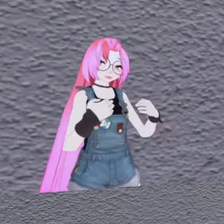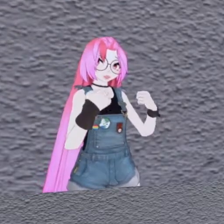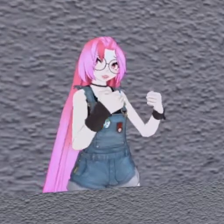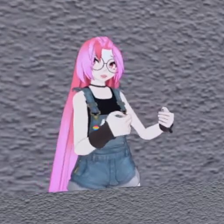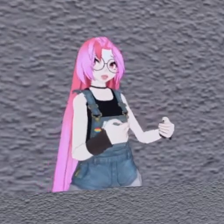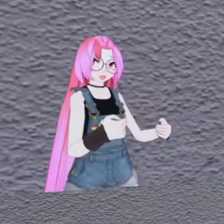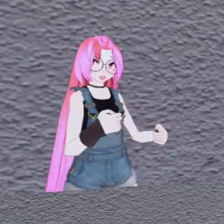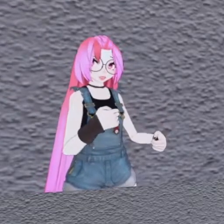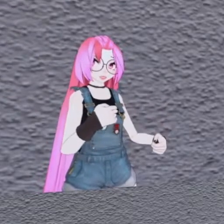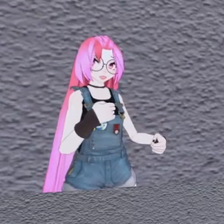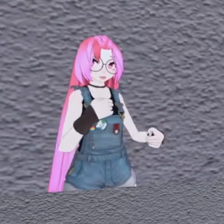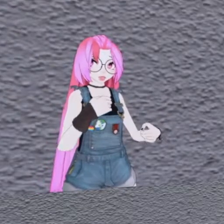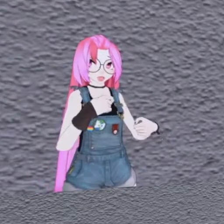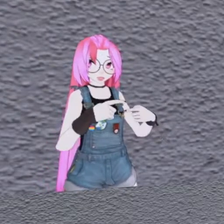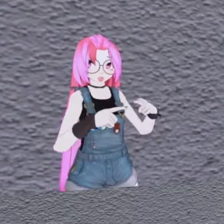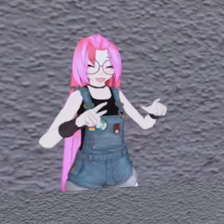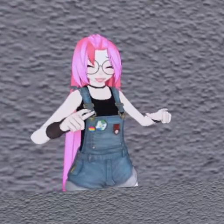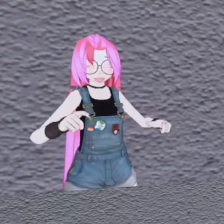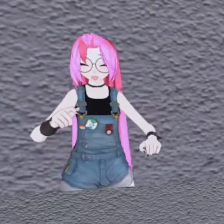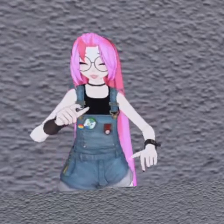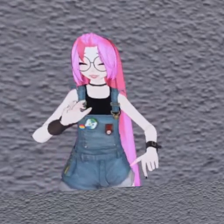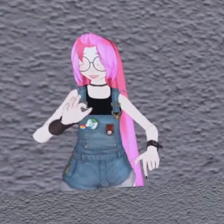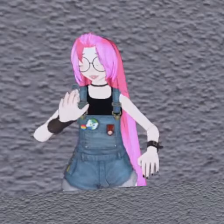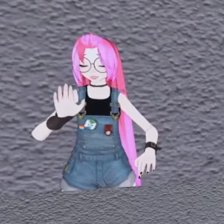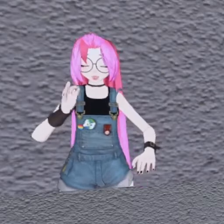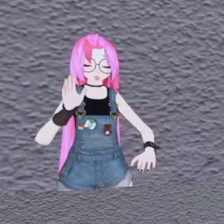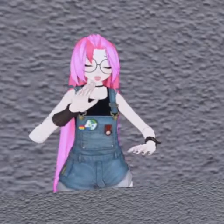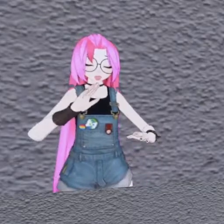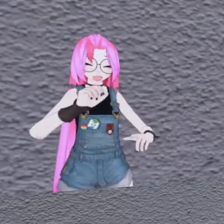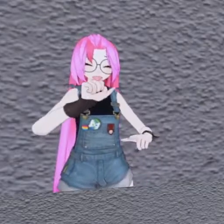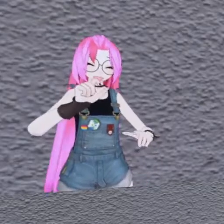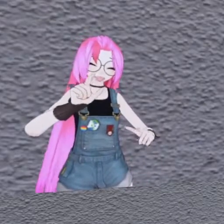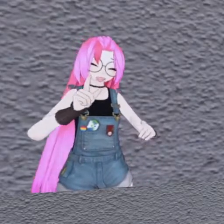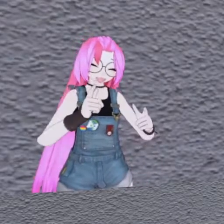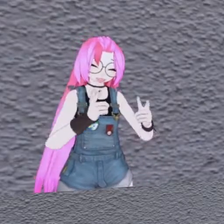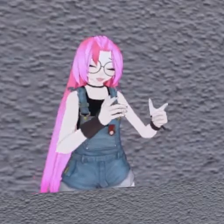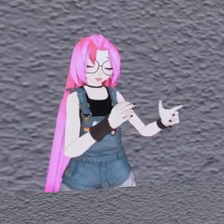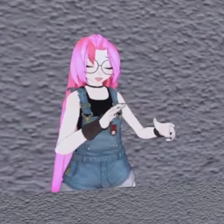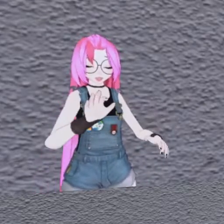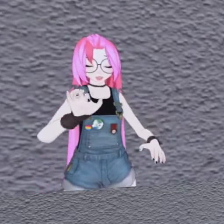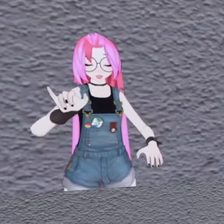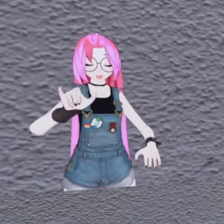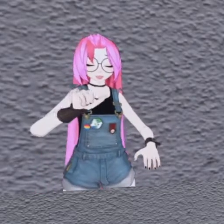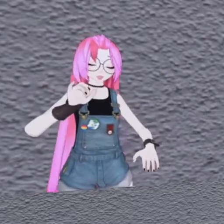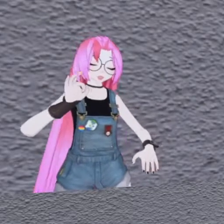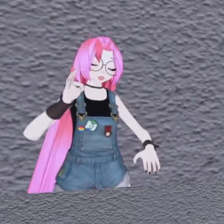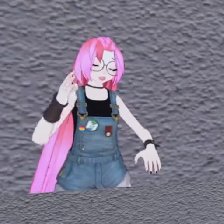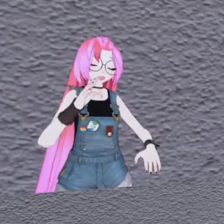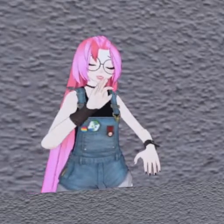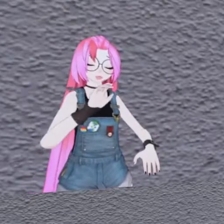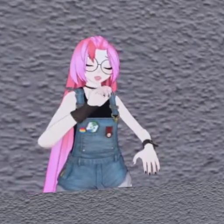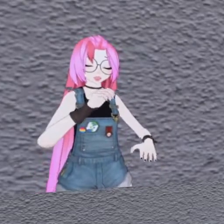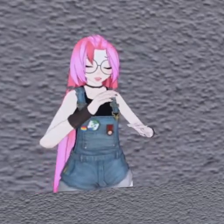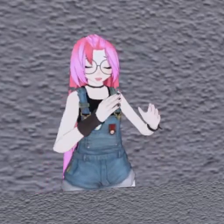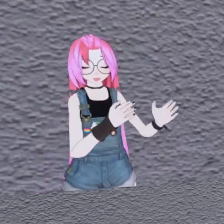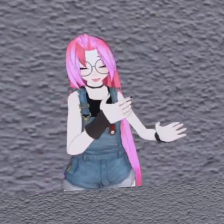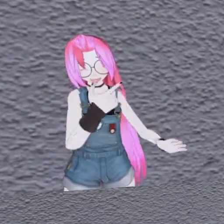they brought us sign language. So, ASL grammar is actually very similar to French spoken grammar because of